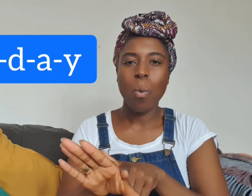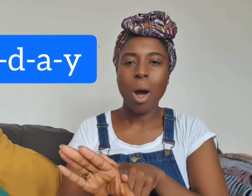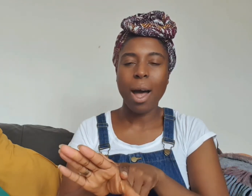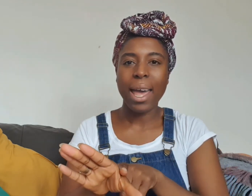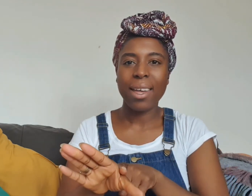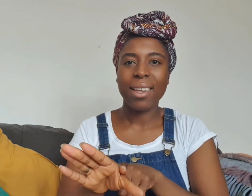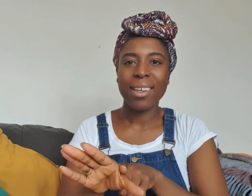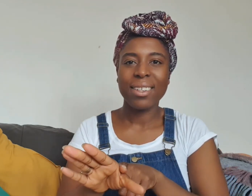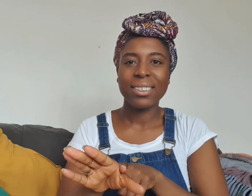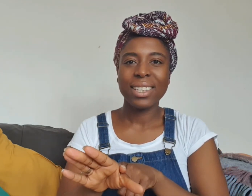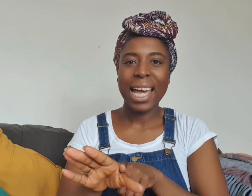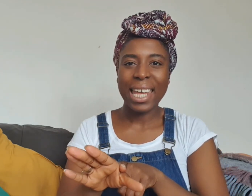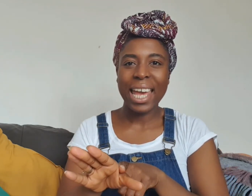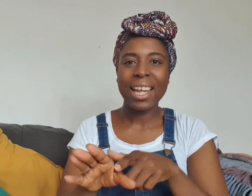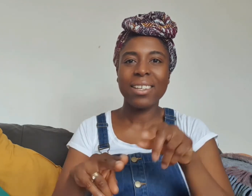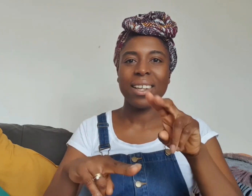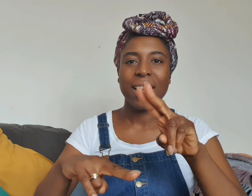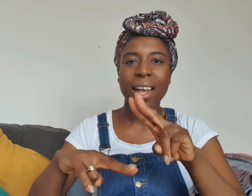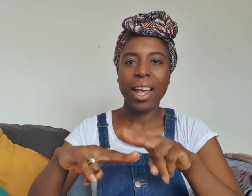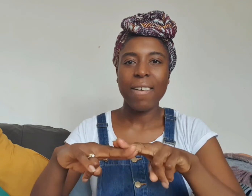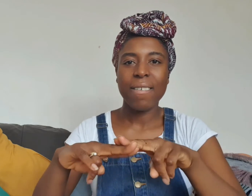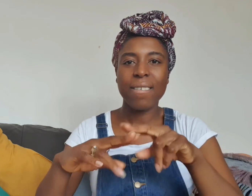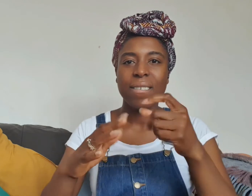F-R-I-D-A-Y. And again.